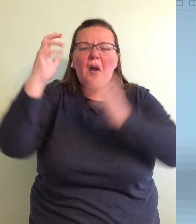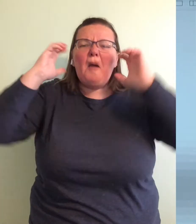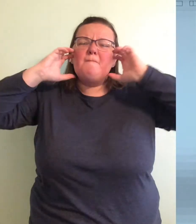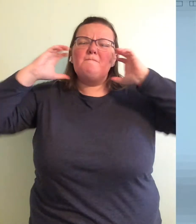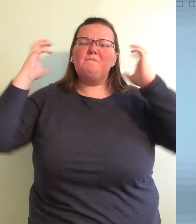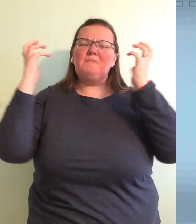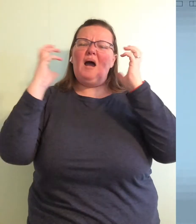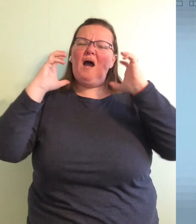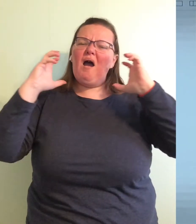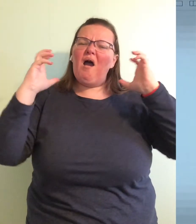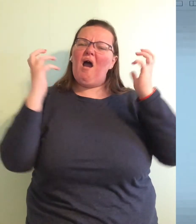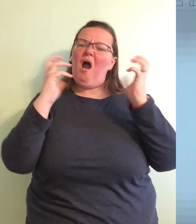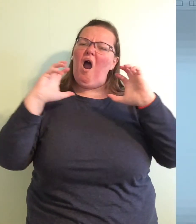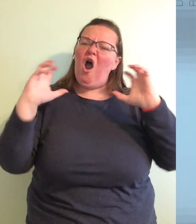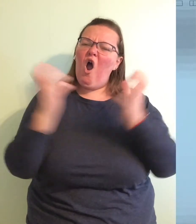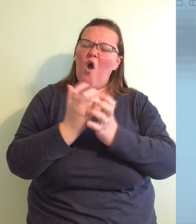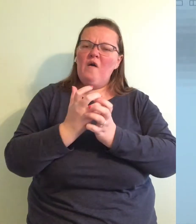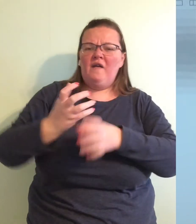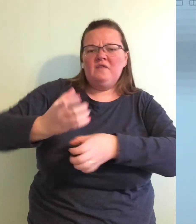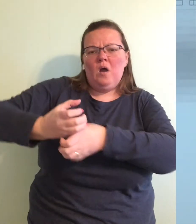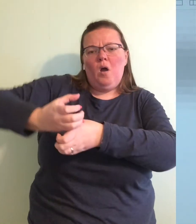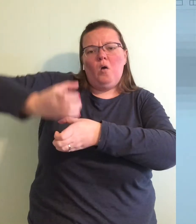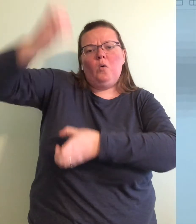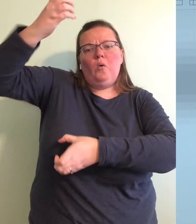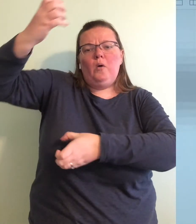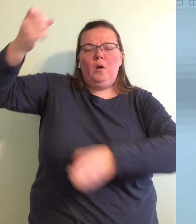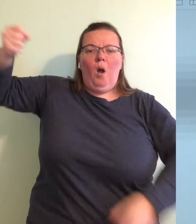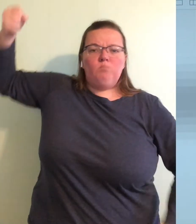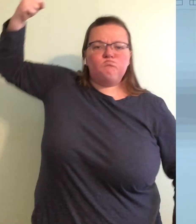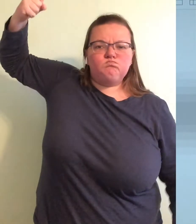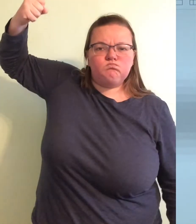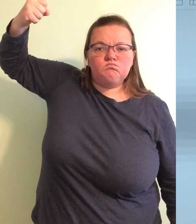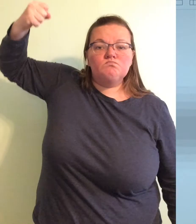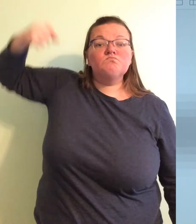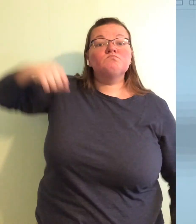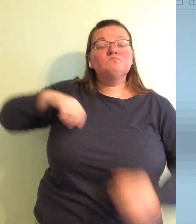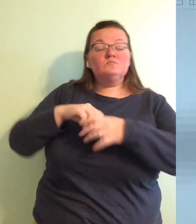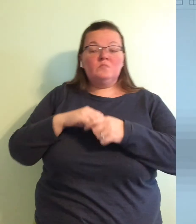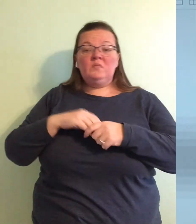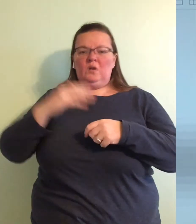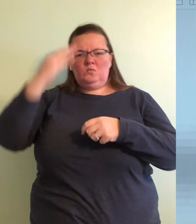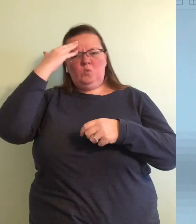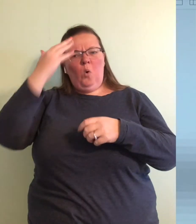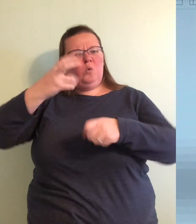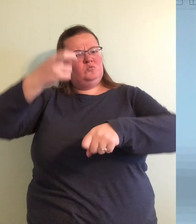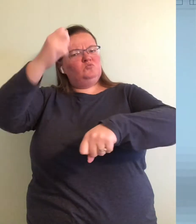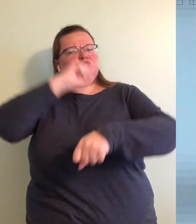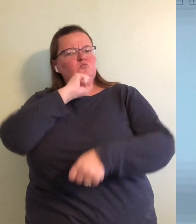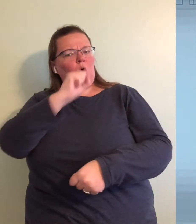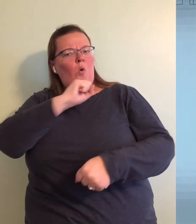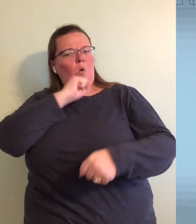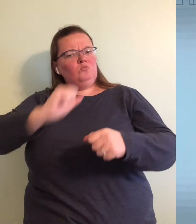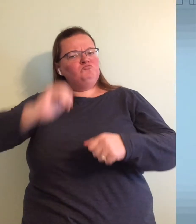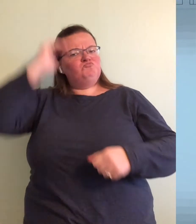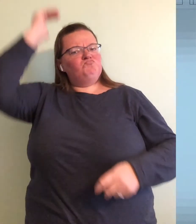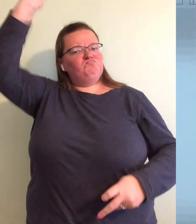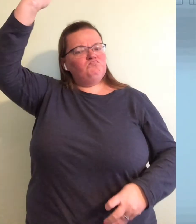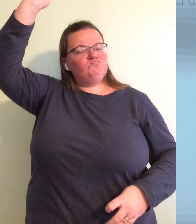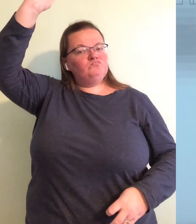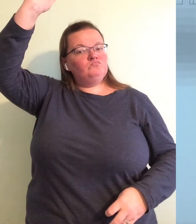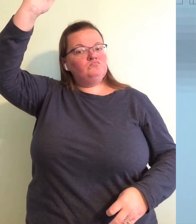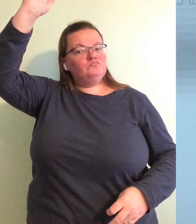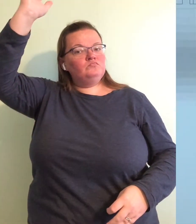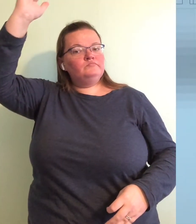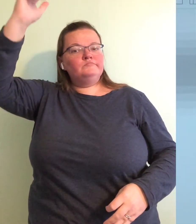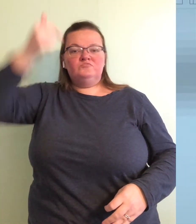shaggy beard and a giant club in its hands. Even though he knew it was only a stone giant and not a live one,